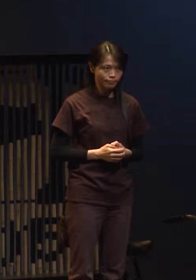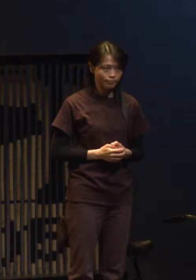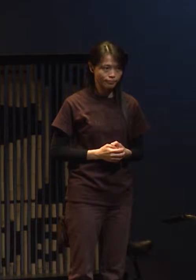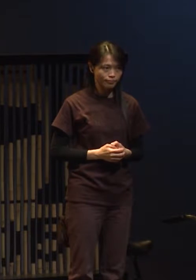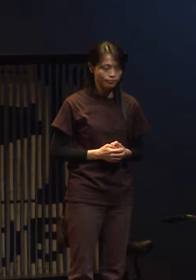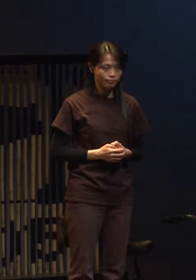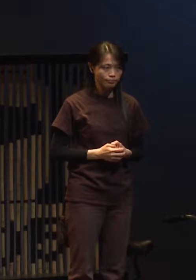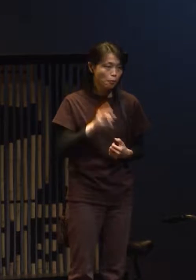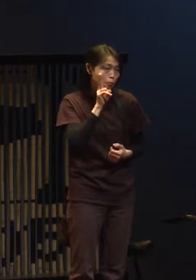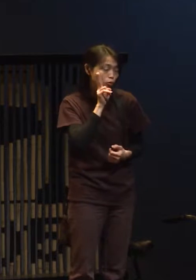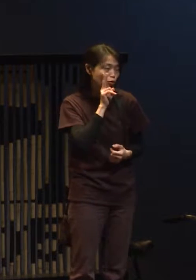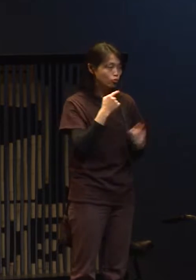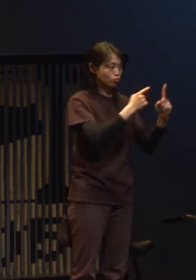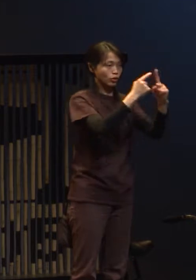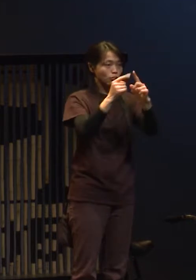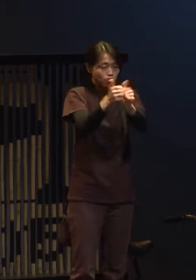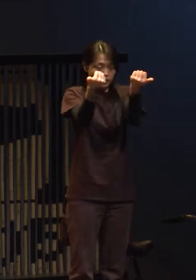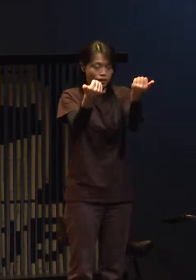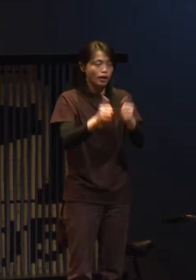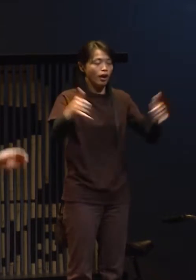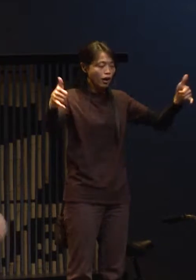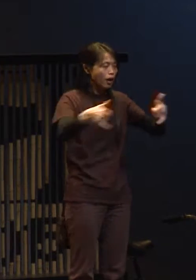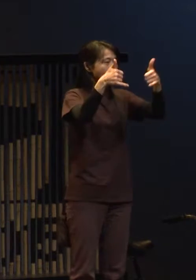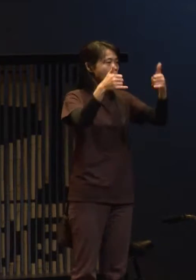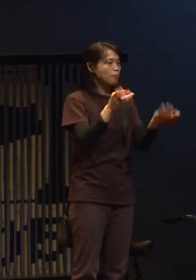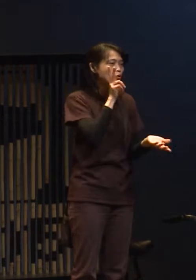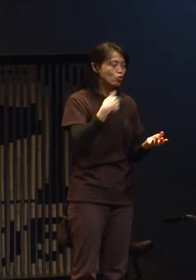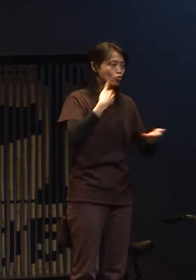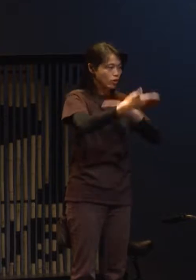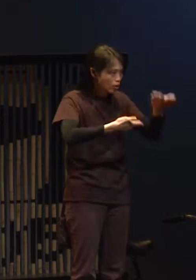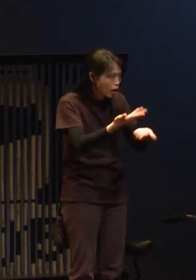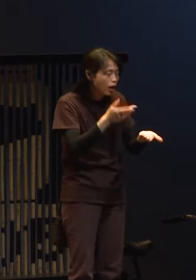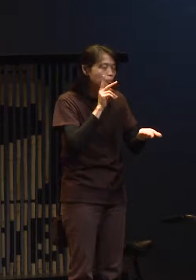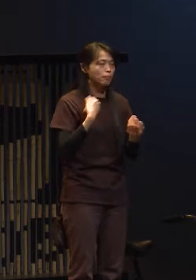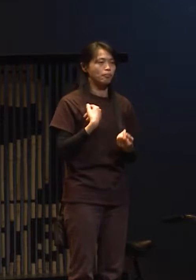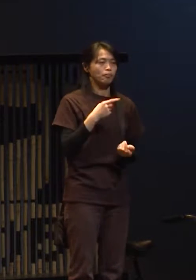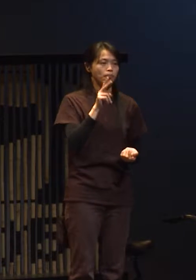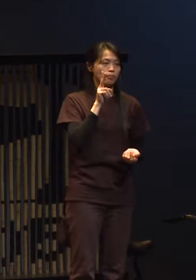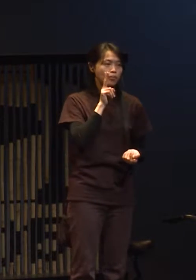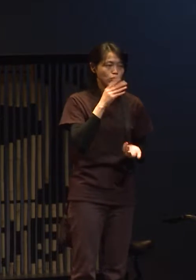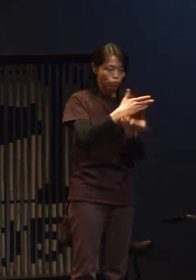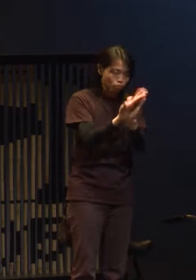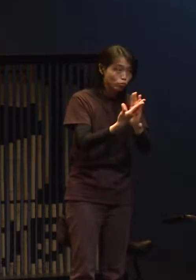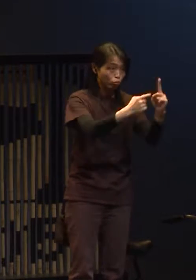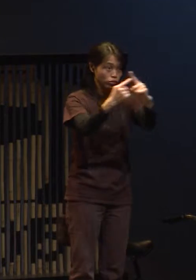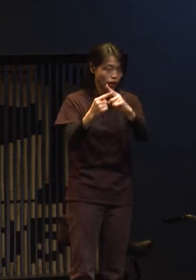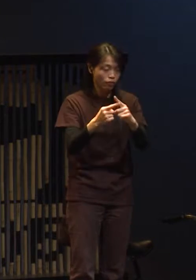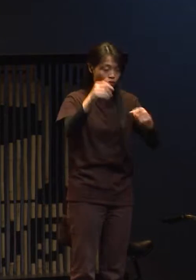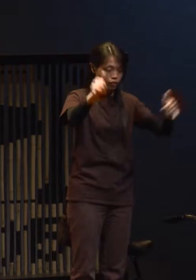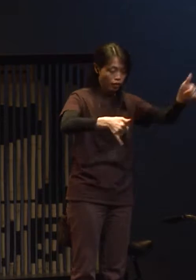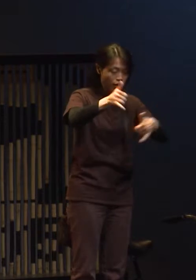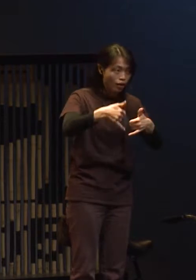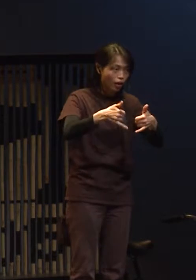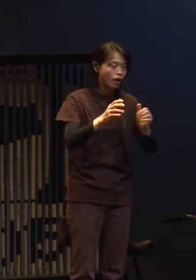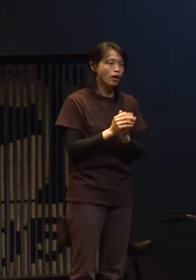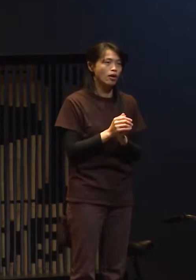gathering, like in one city in Germany, there are many organizations working, Transition Towns, Edible City.